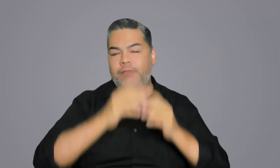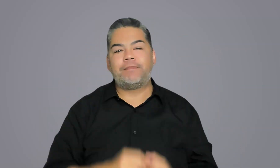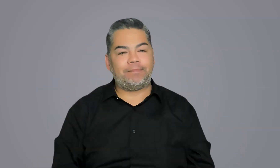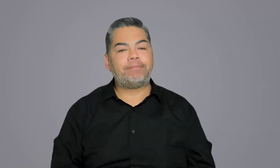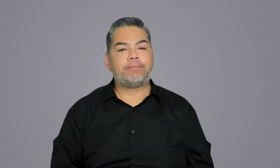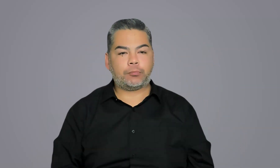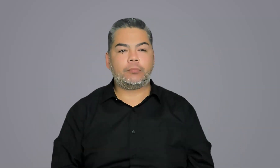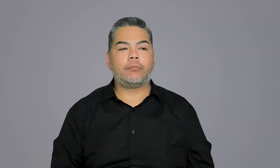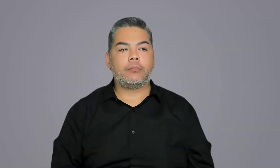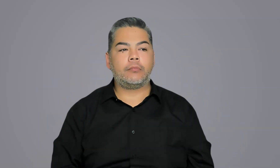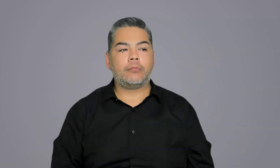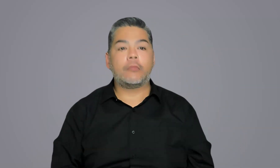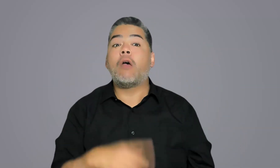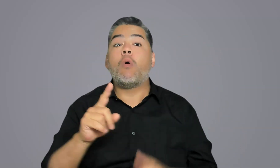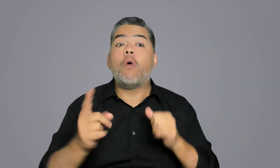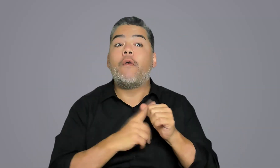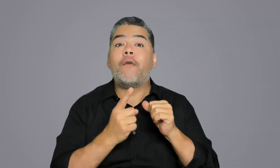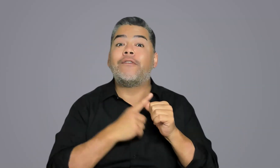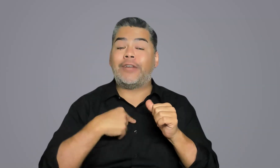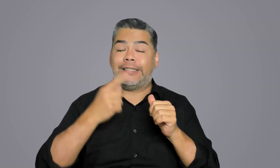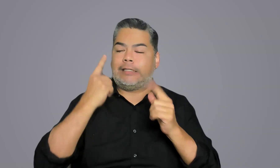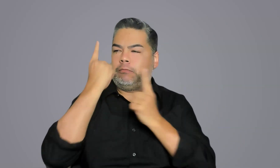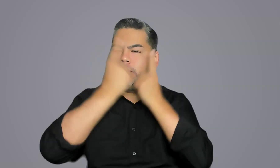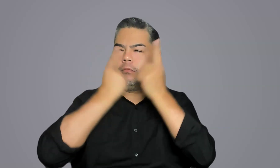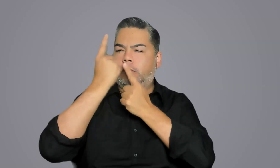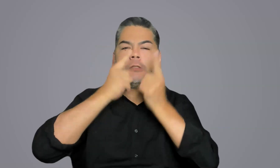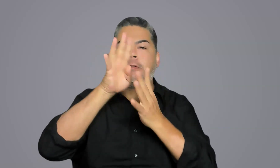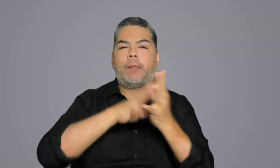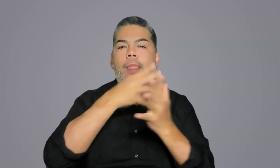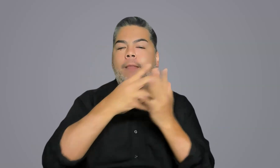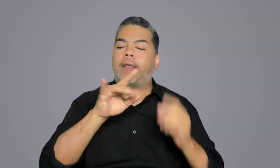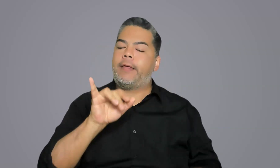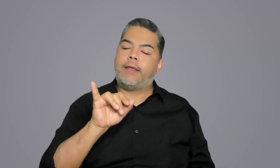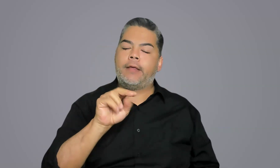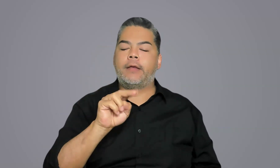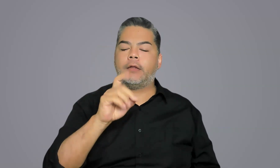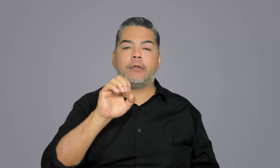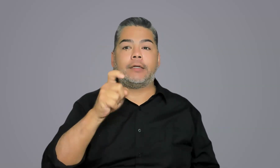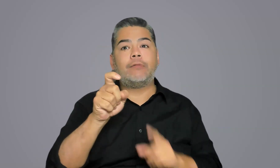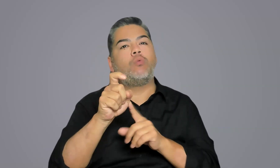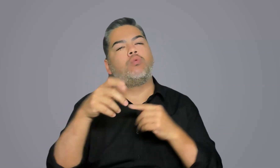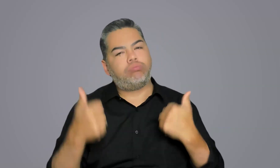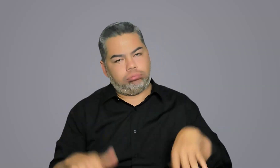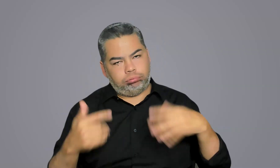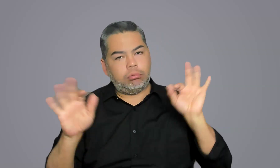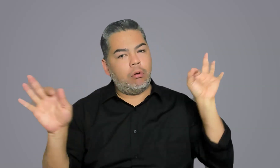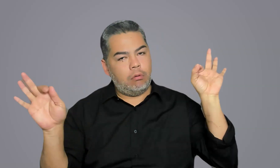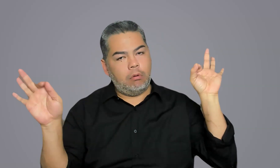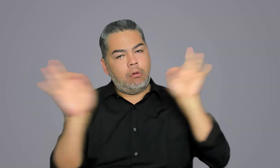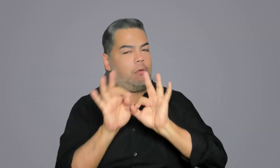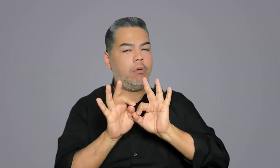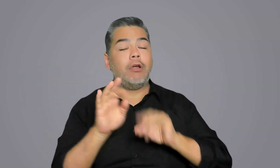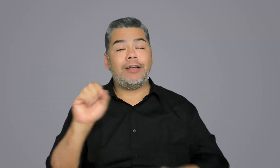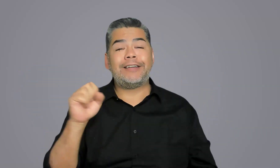So the first thing to think about with spreadsheets is index sheets, and they are really important. So index sheets, if you have